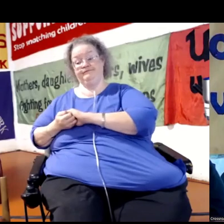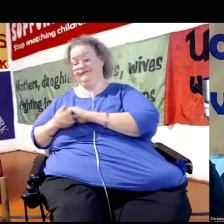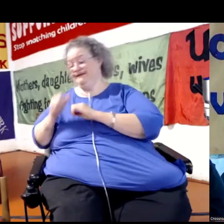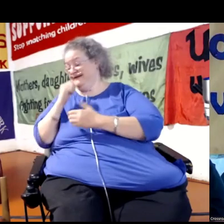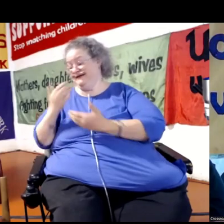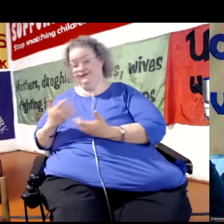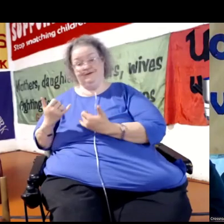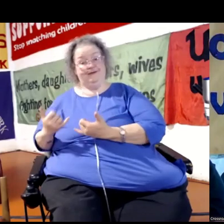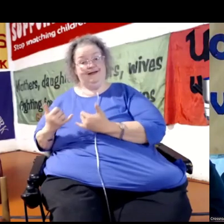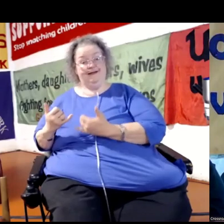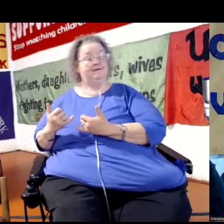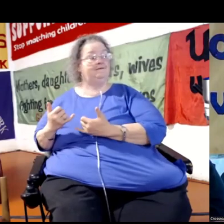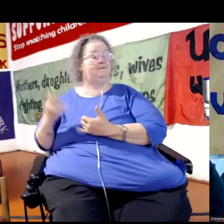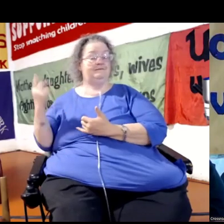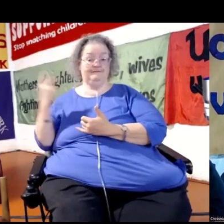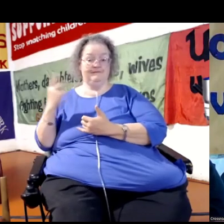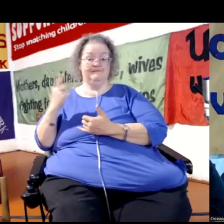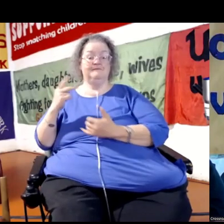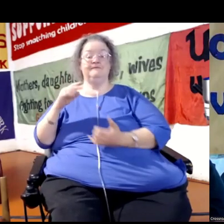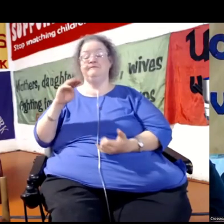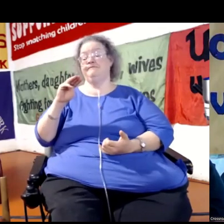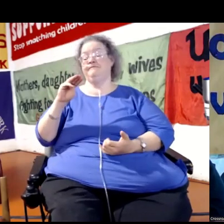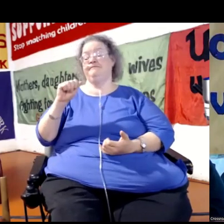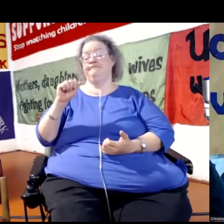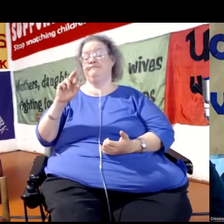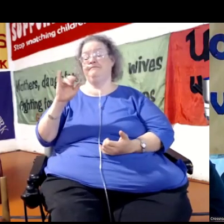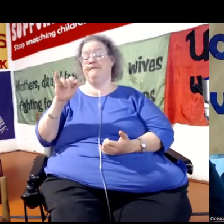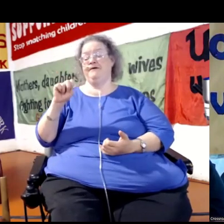today, Marion Kramer and I,